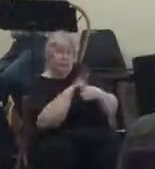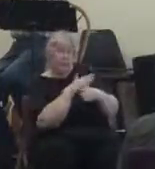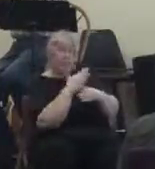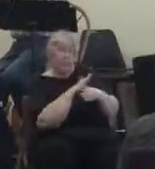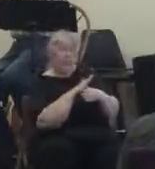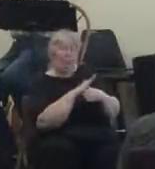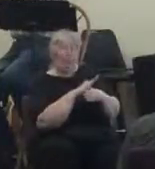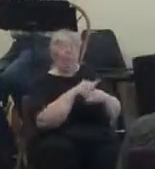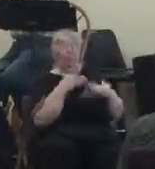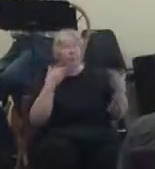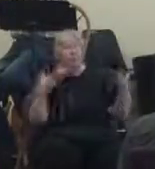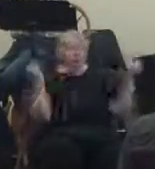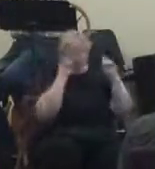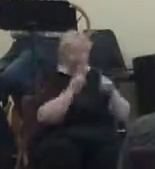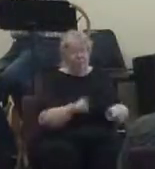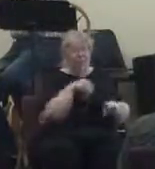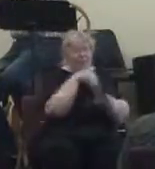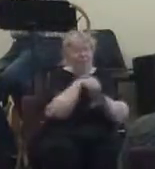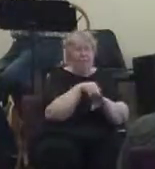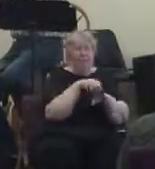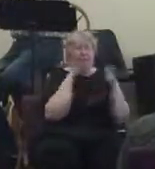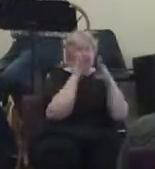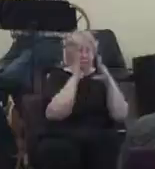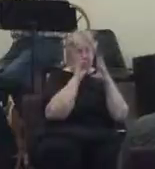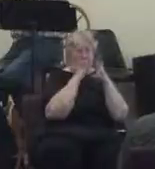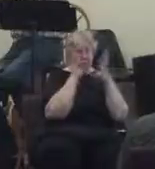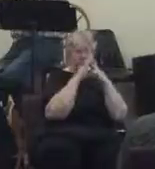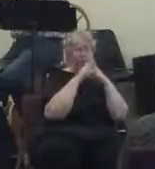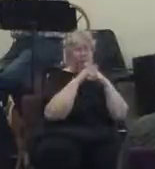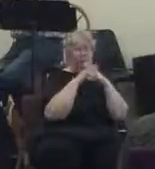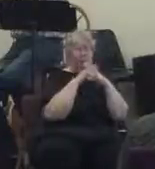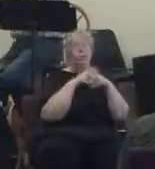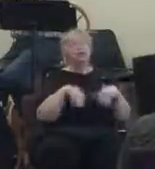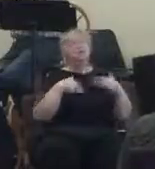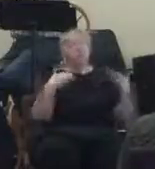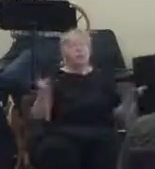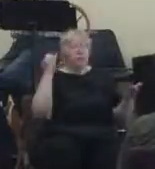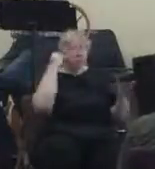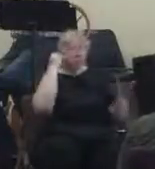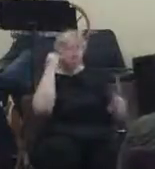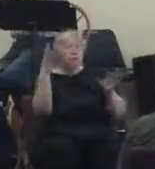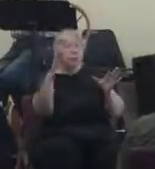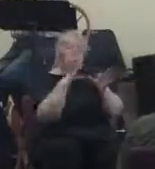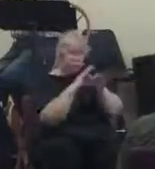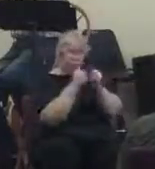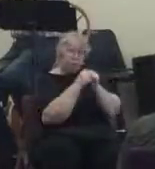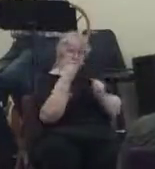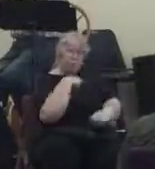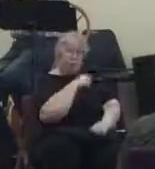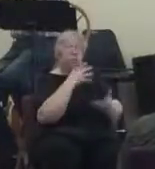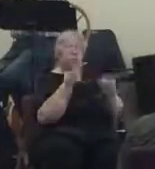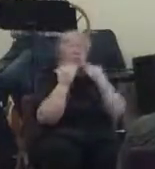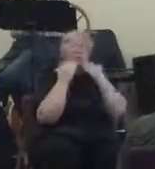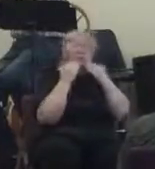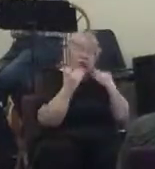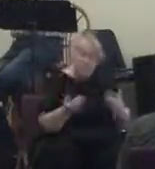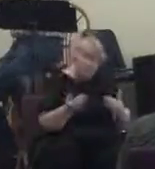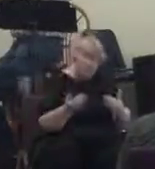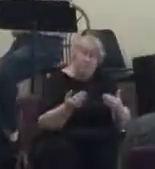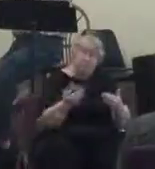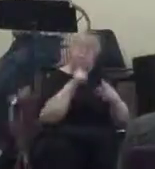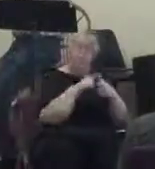happened at this conference in Belize. And so if you partner with us, we also want to thank you. But as we